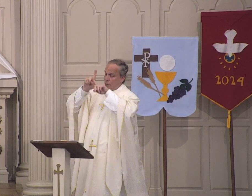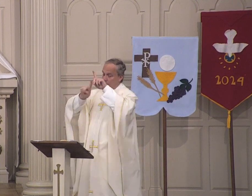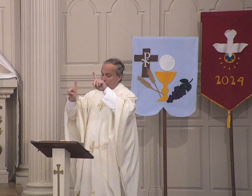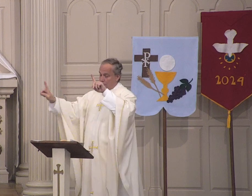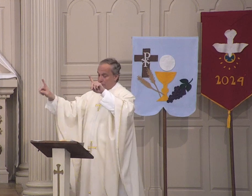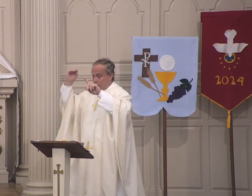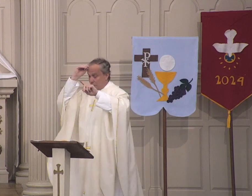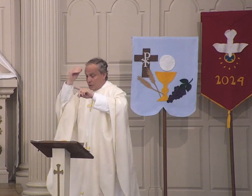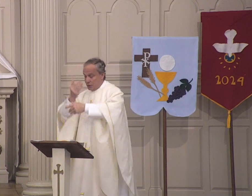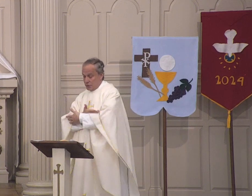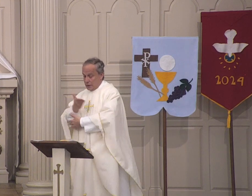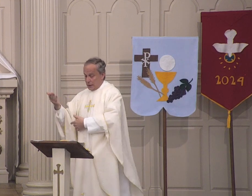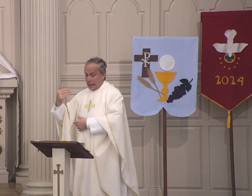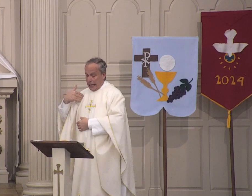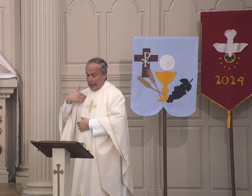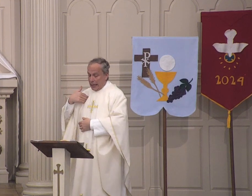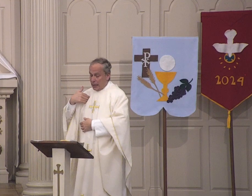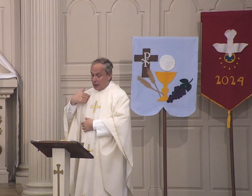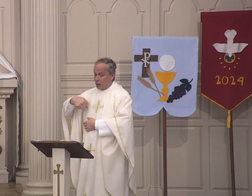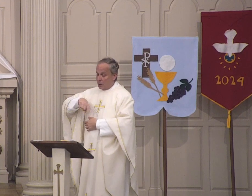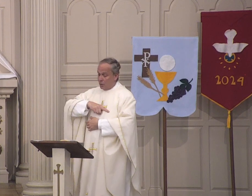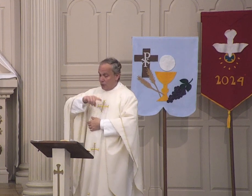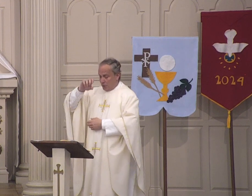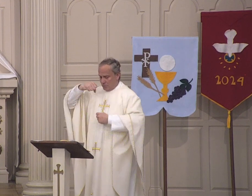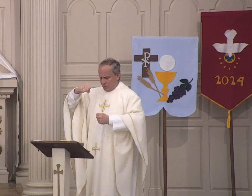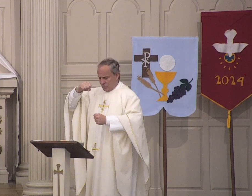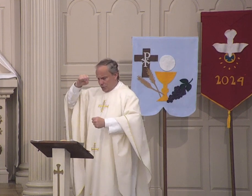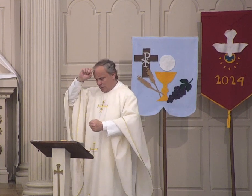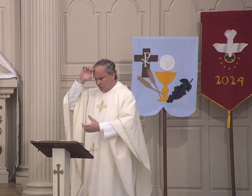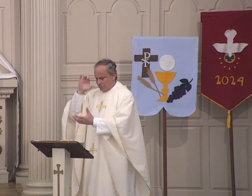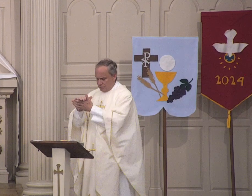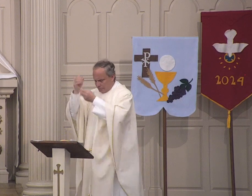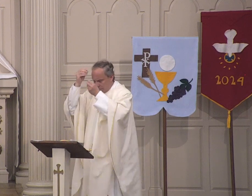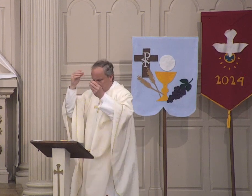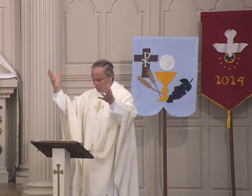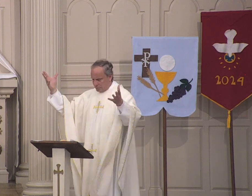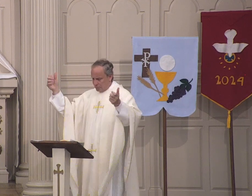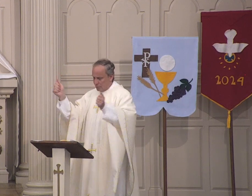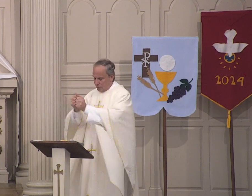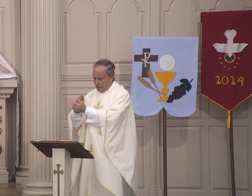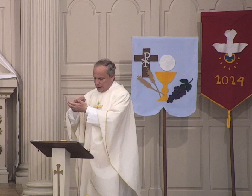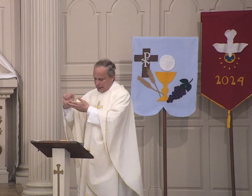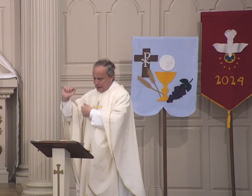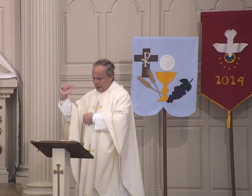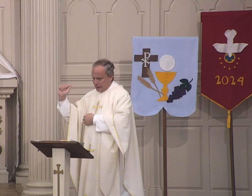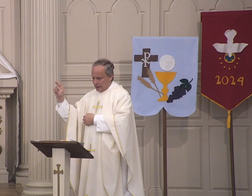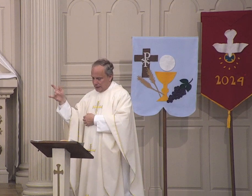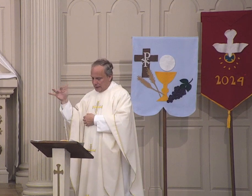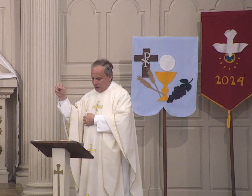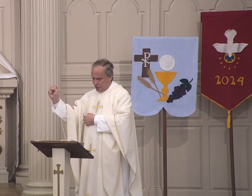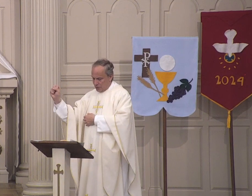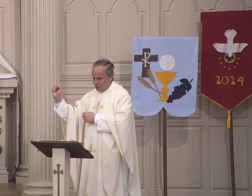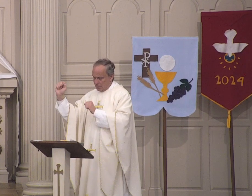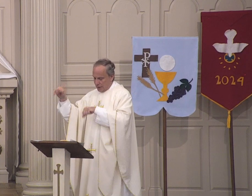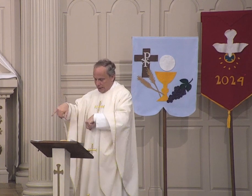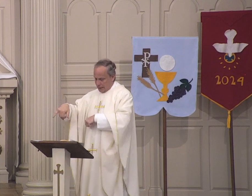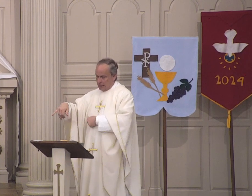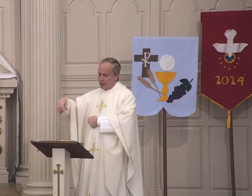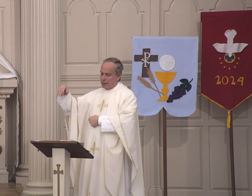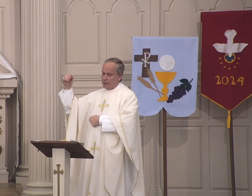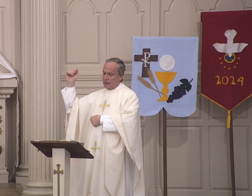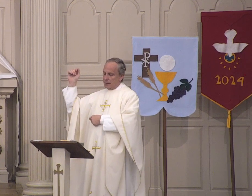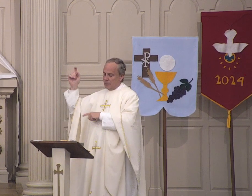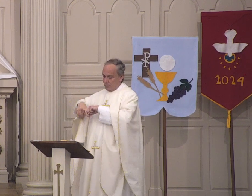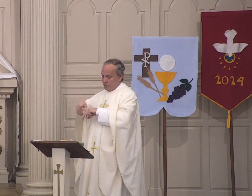Son, which we firmly profess with Saint Athanasius,